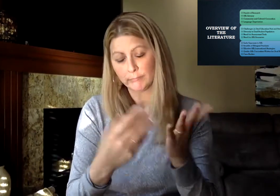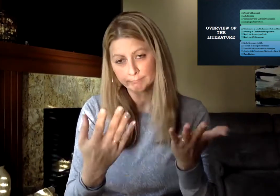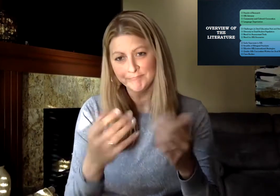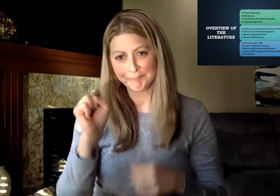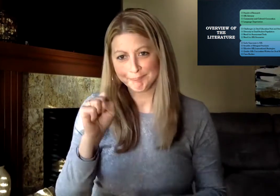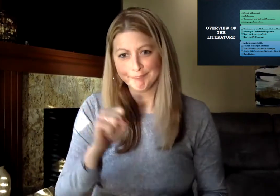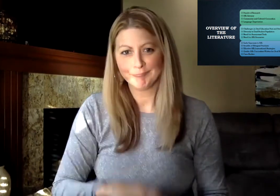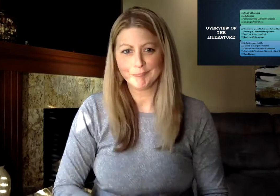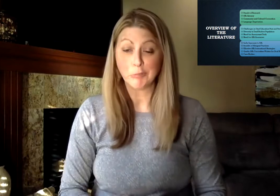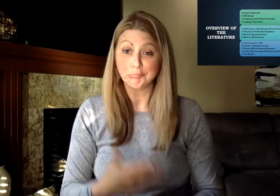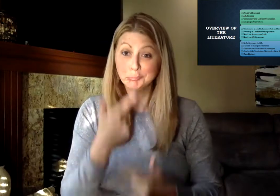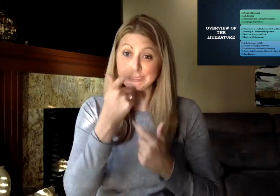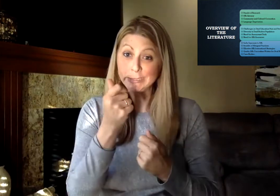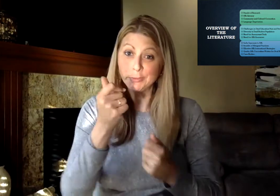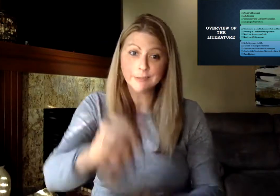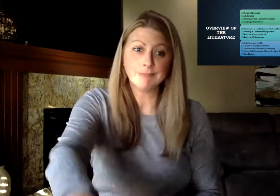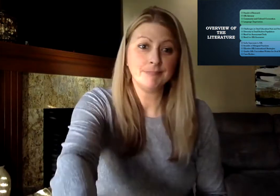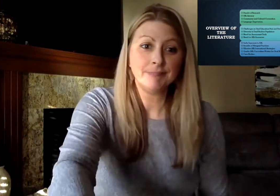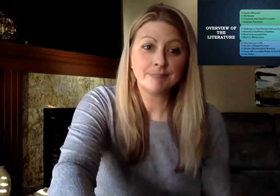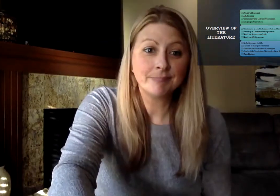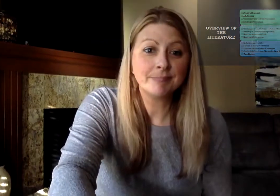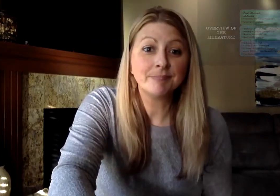And it's important to have deaf role models, yes. So very interesting.